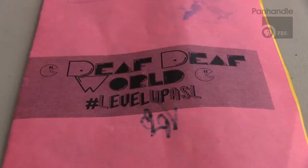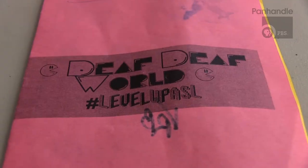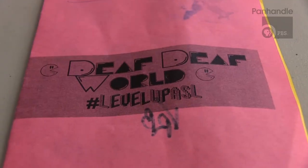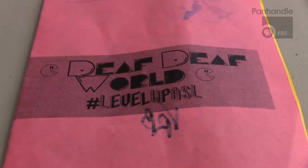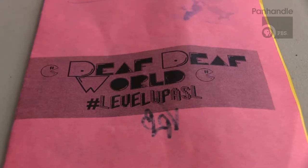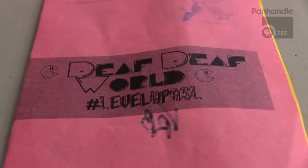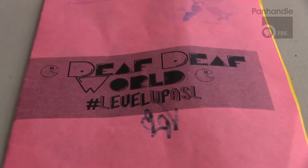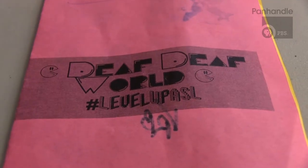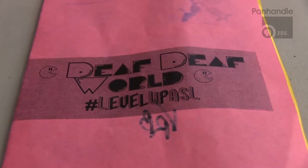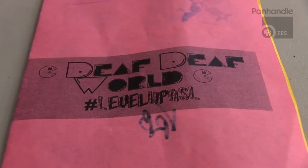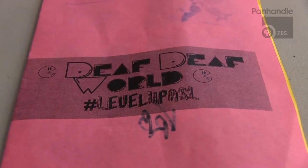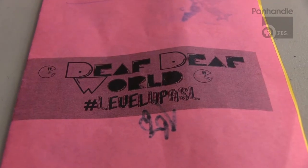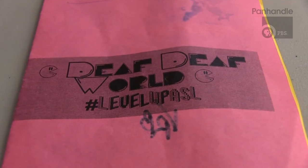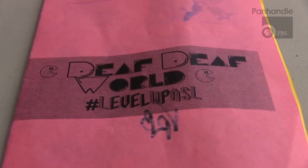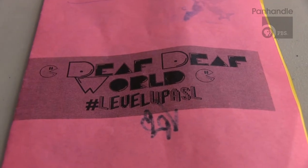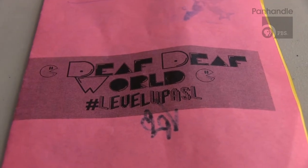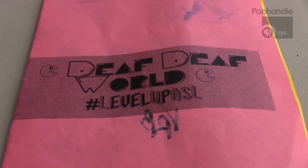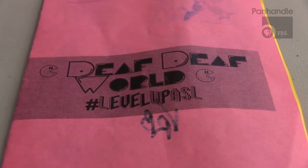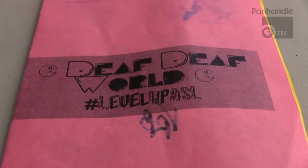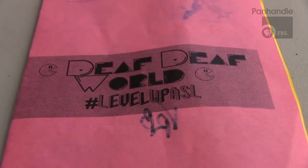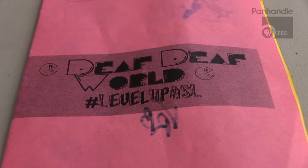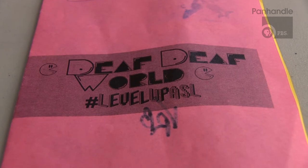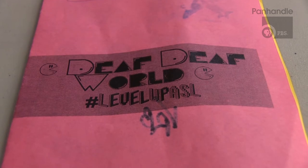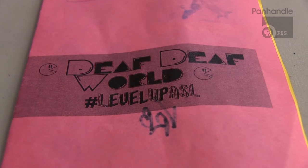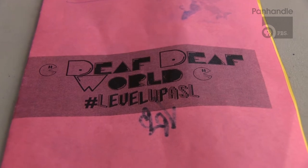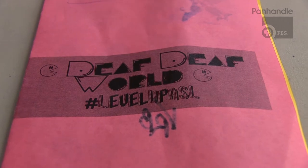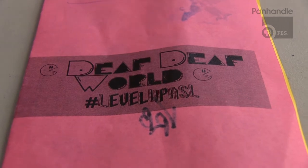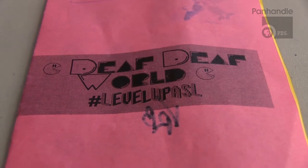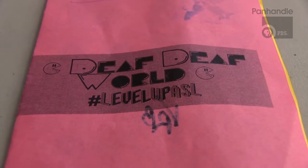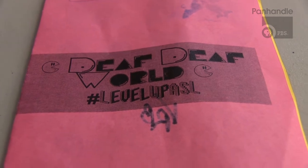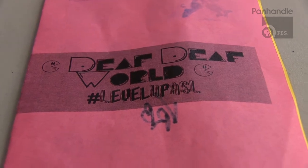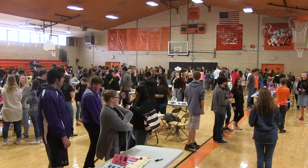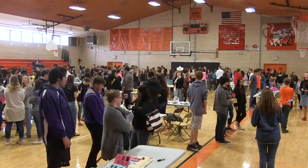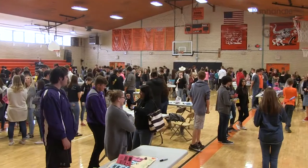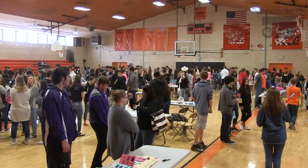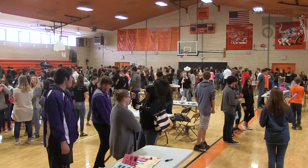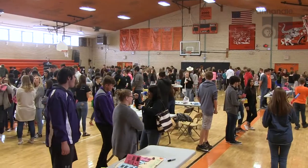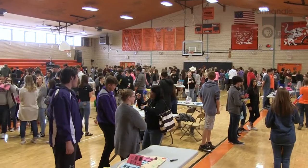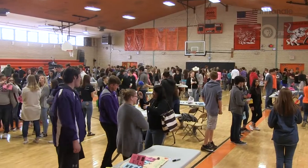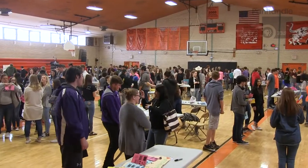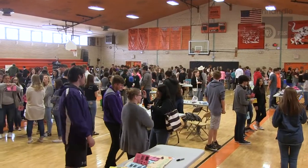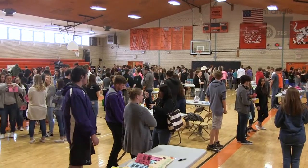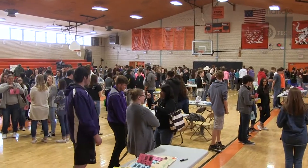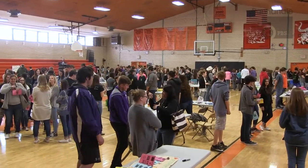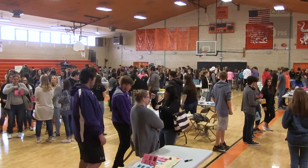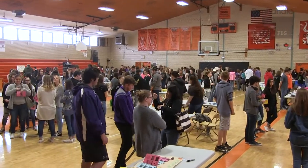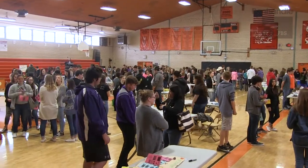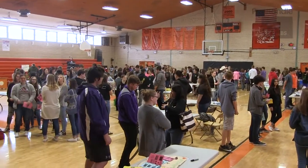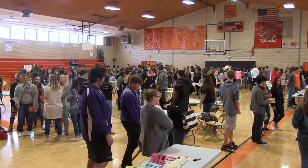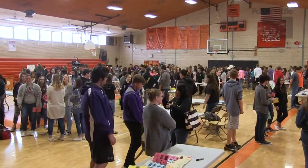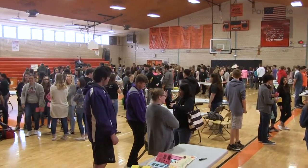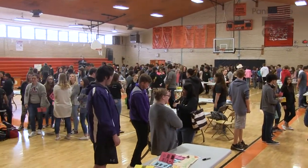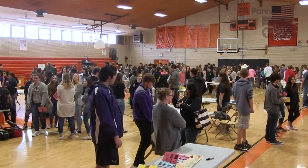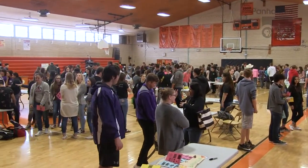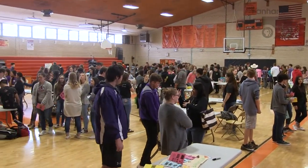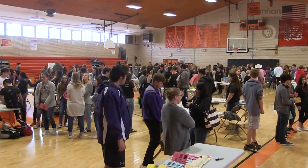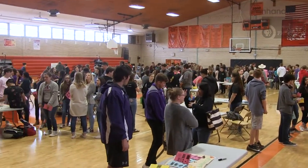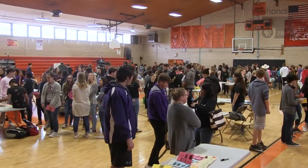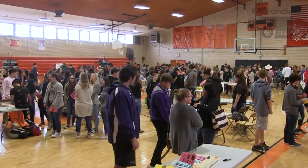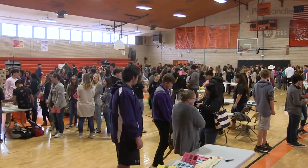We have about 400 students here today. We have students from Randall High School, Canyon High School,